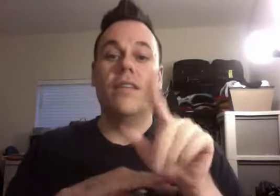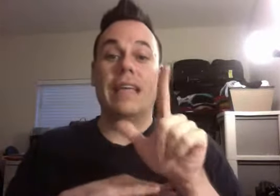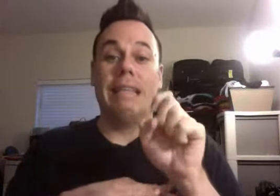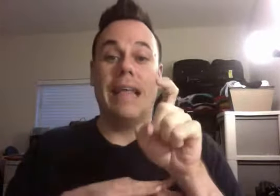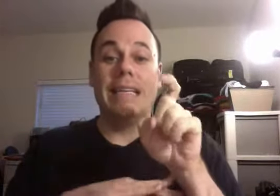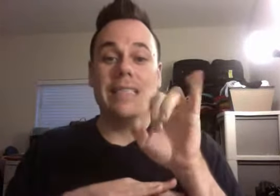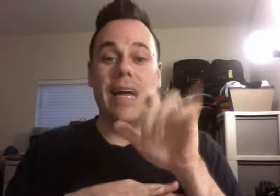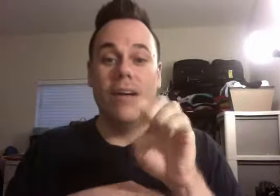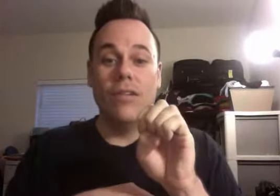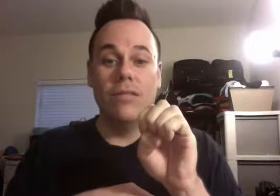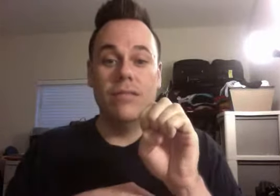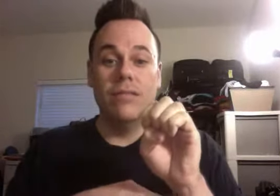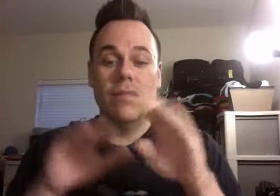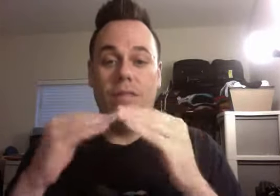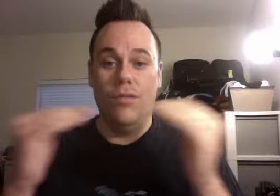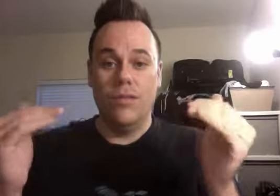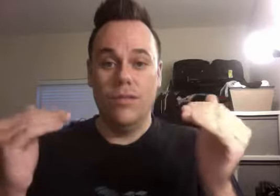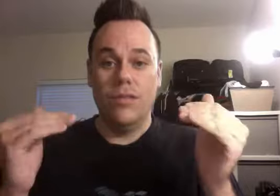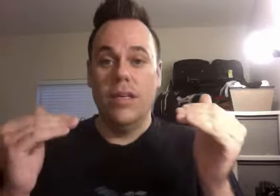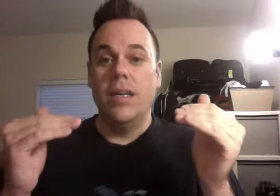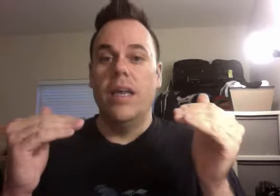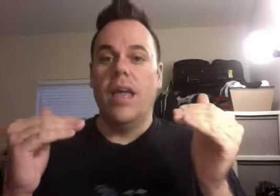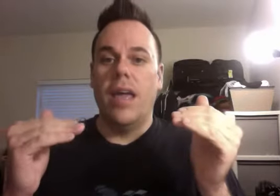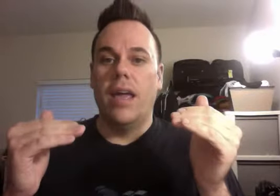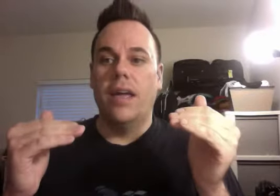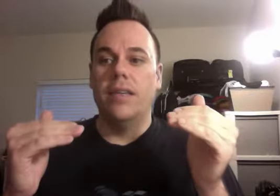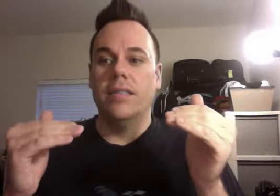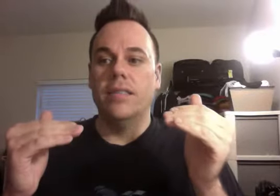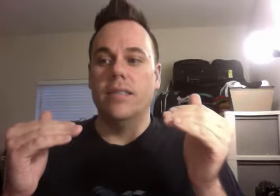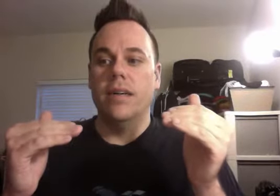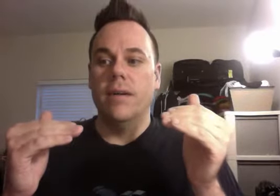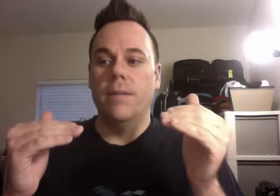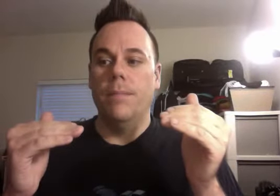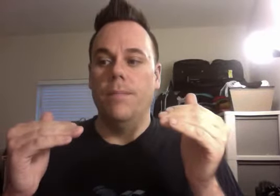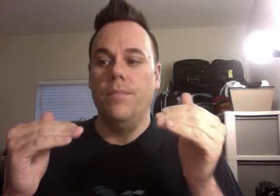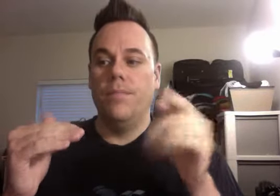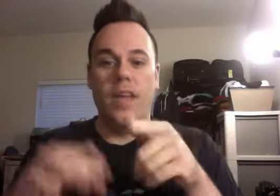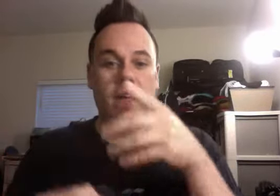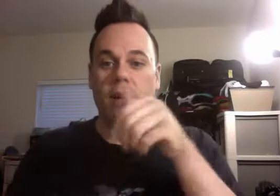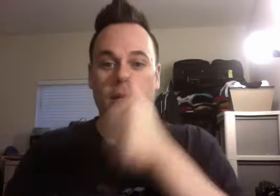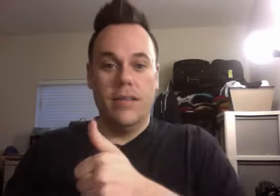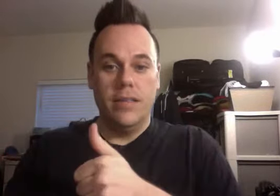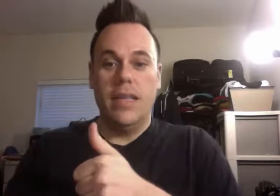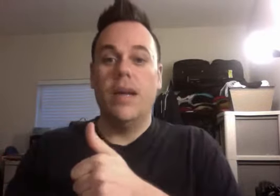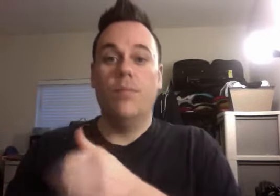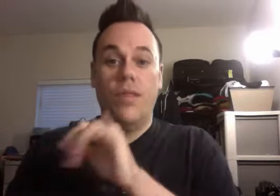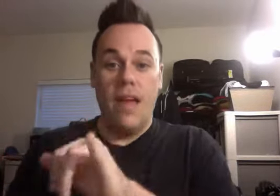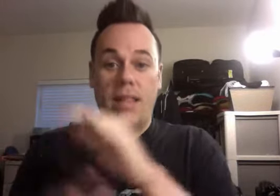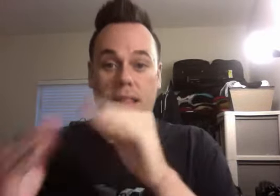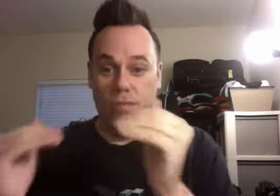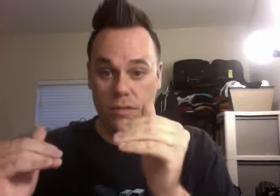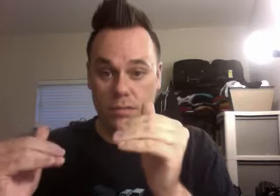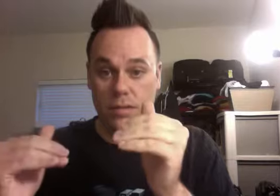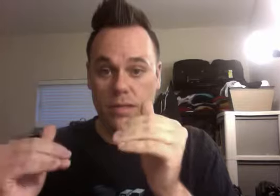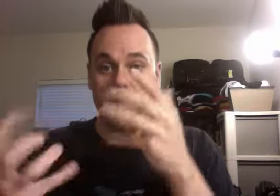the Lexile levels, and they are set up with that level that